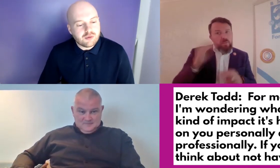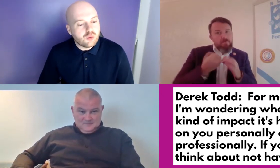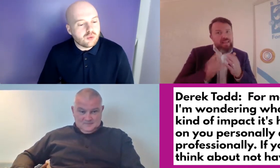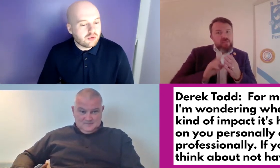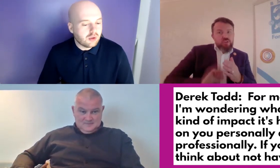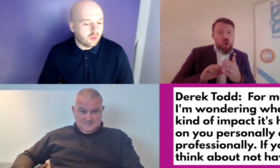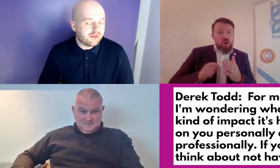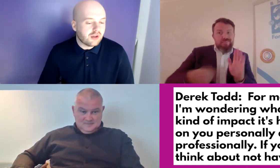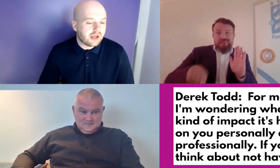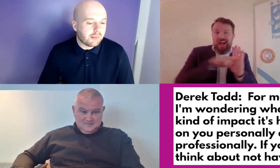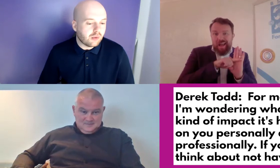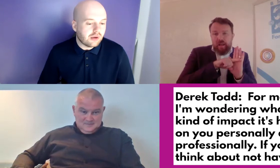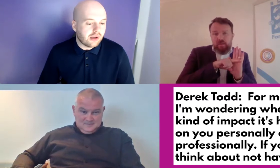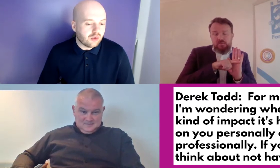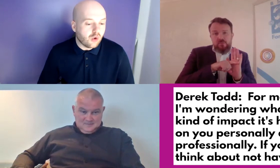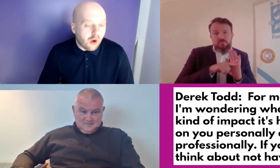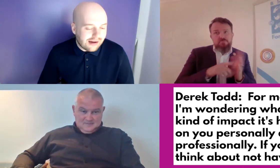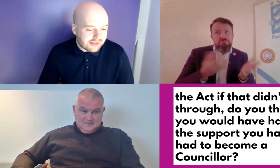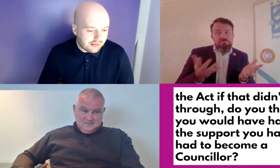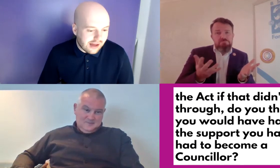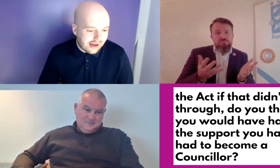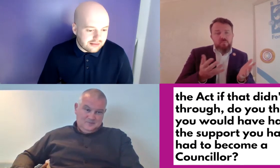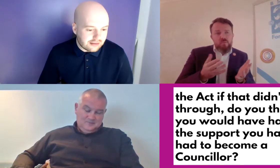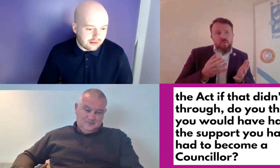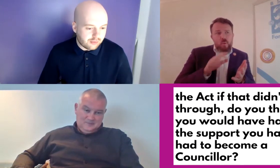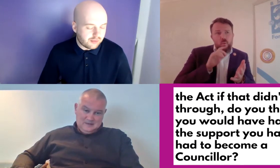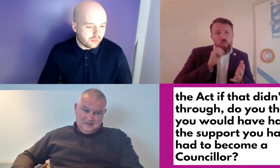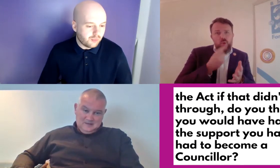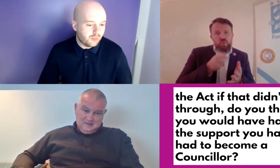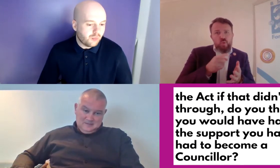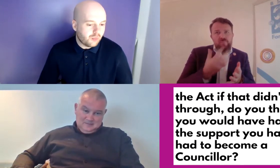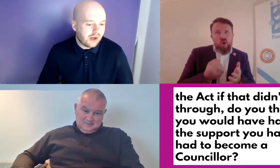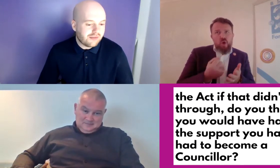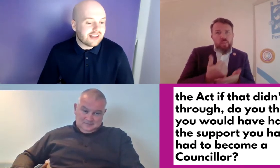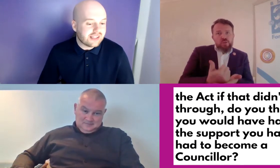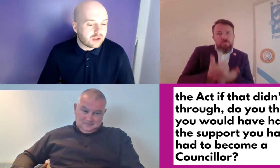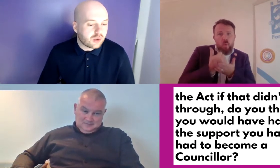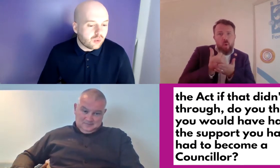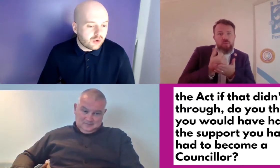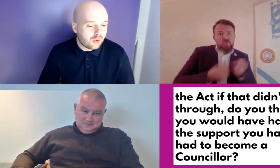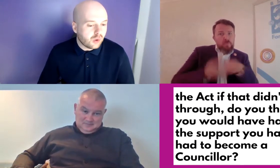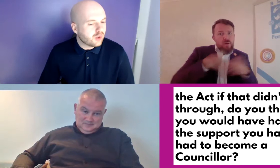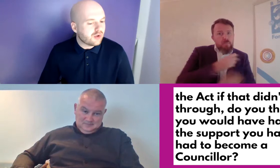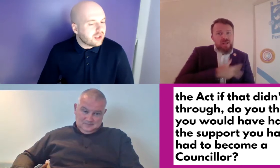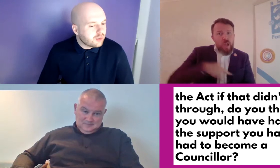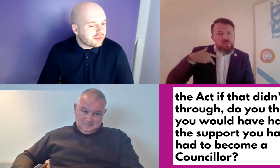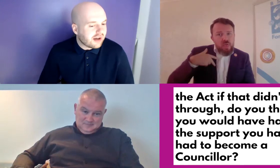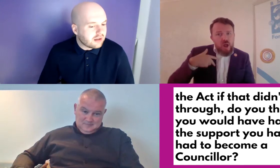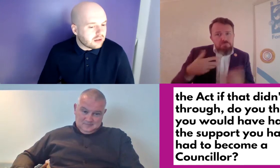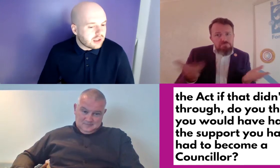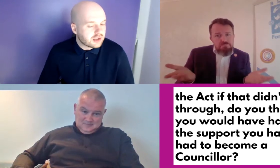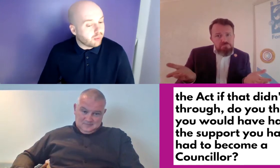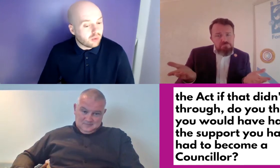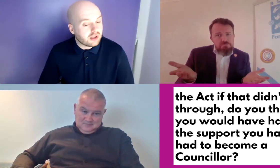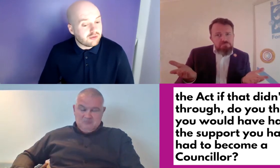If you think about not having the act, if that didn't go through, do you think you would have had